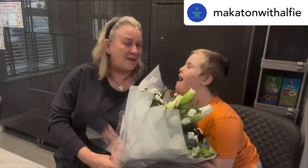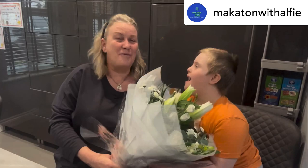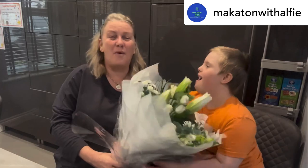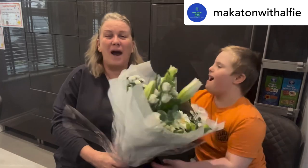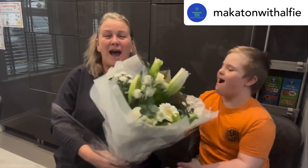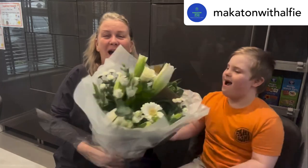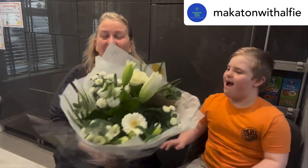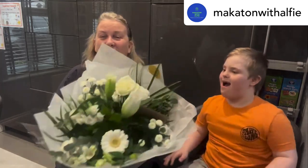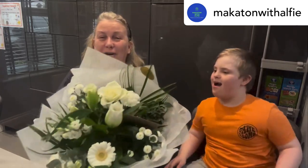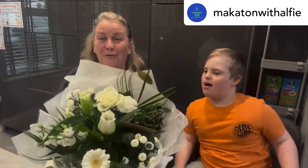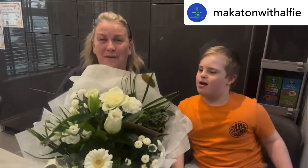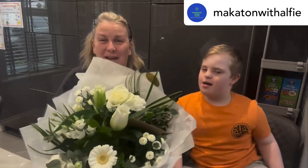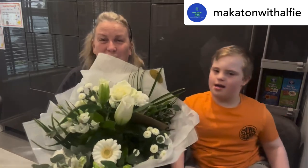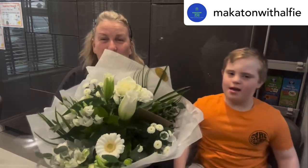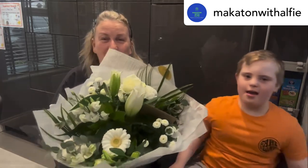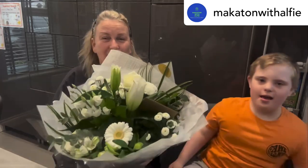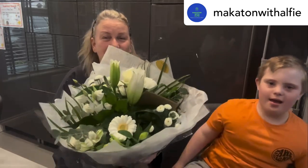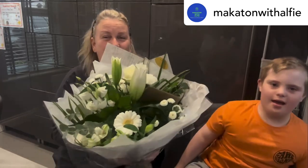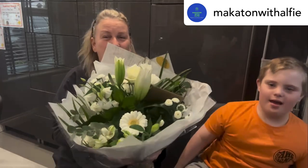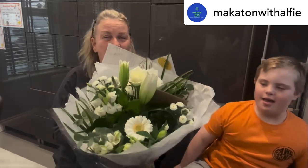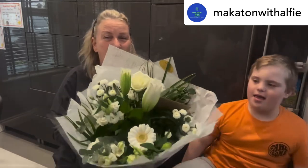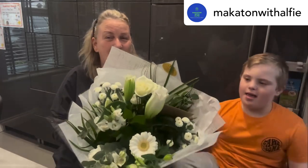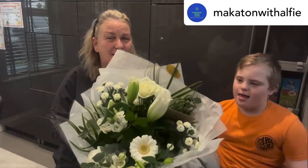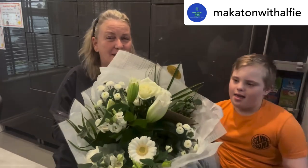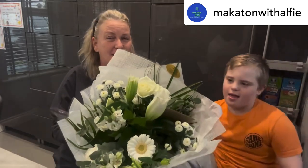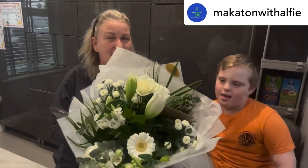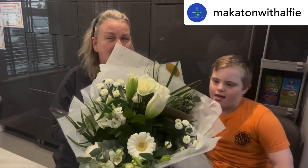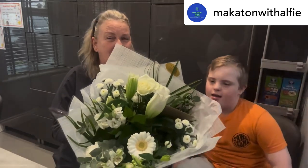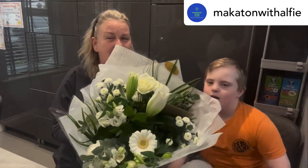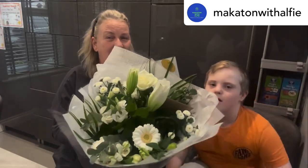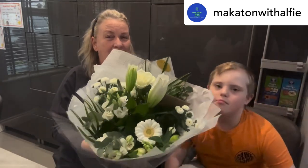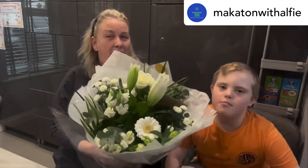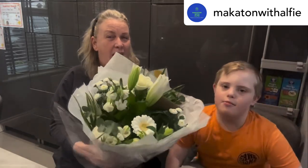Wow. Wow. Alfie got these for Mummy, didn't you? Mum, it's